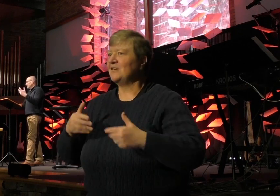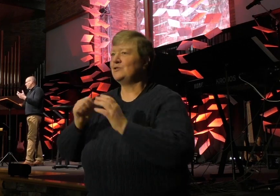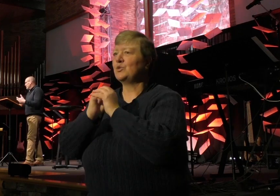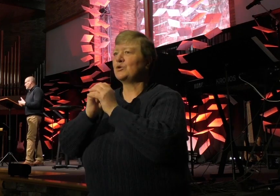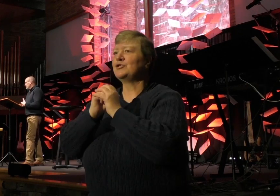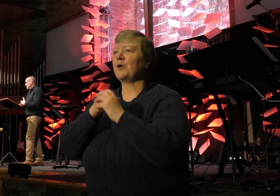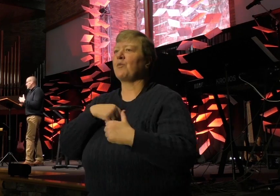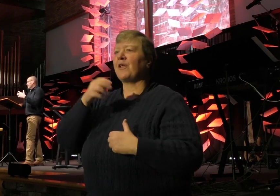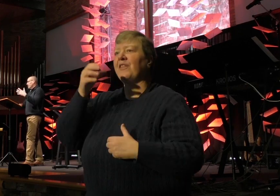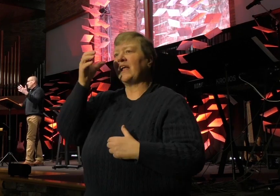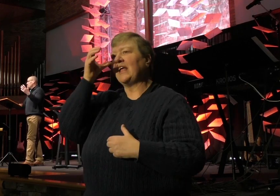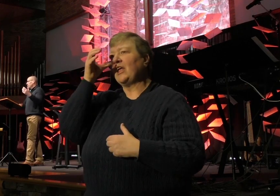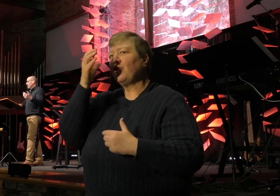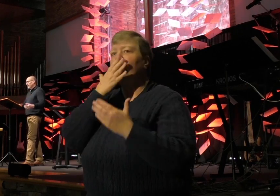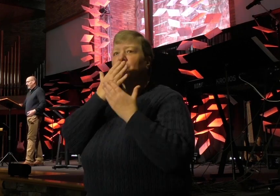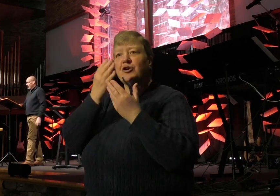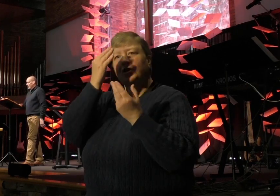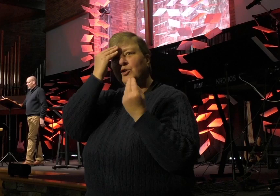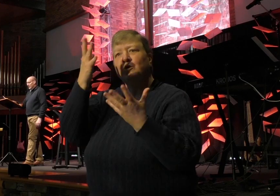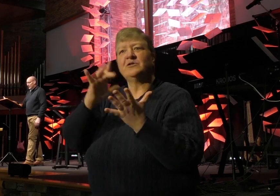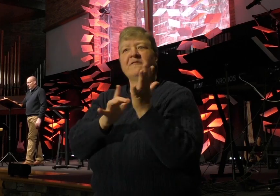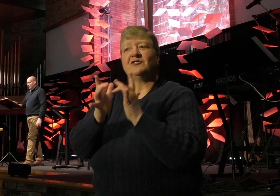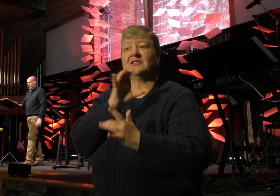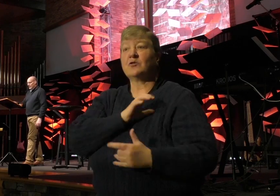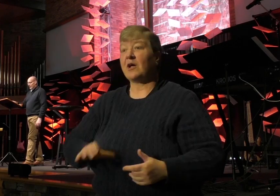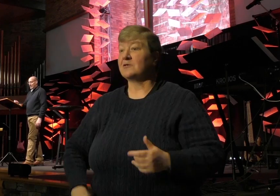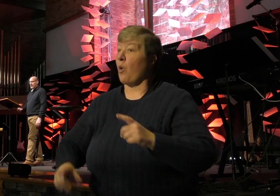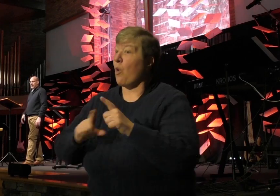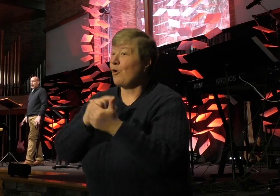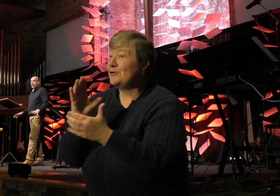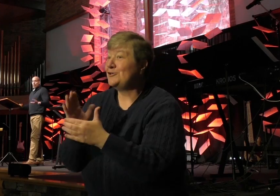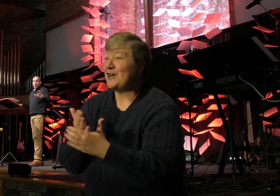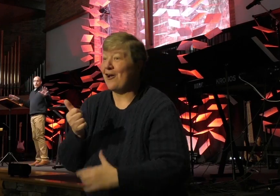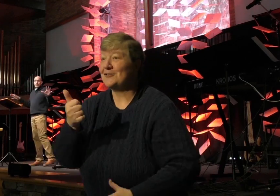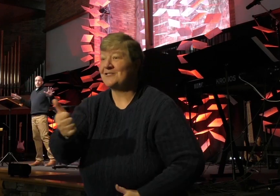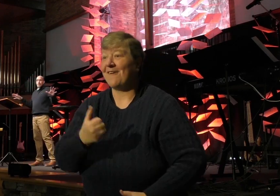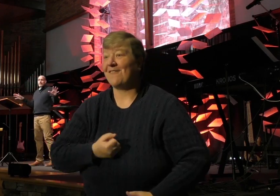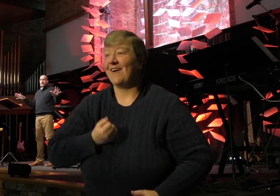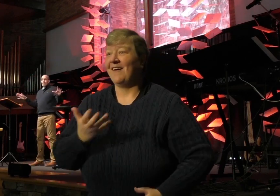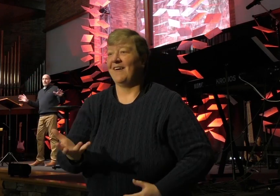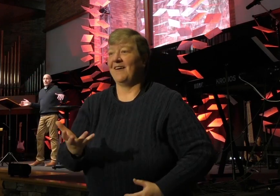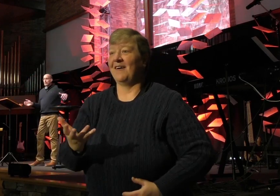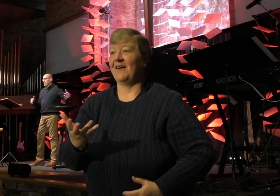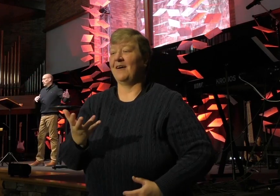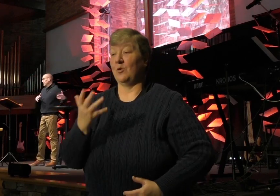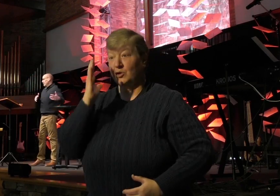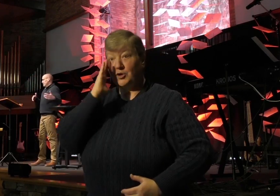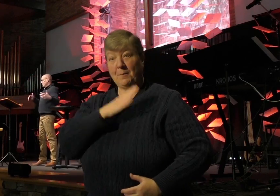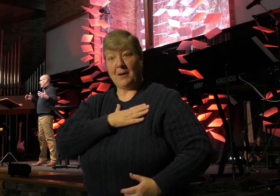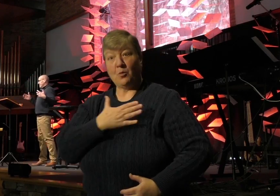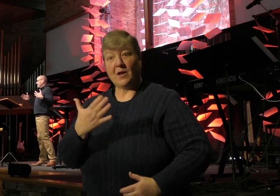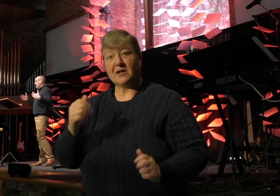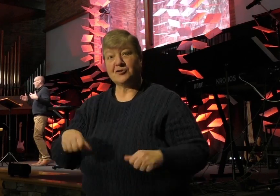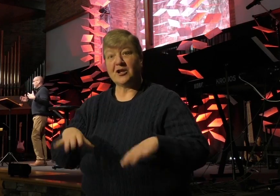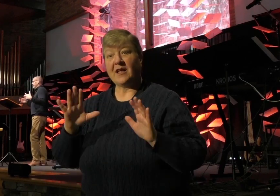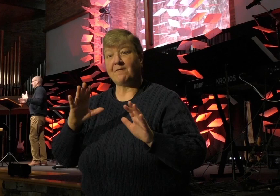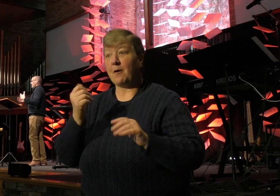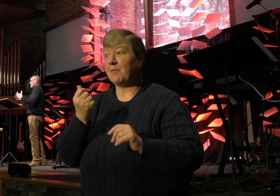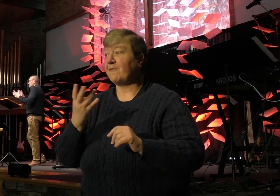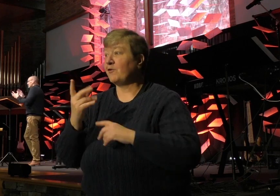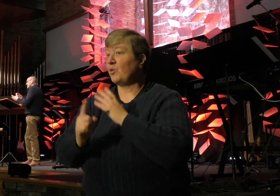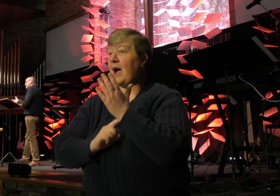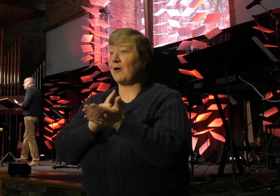hear the good news of Jesus Christ, or better yet, share the good news with them. Would you be willing to give up a few hours on a